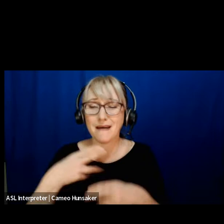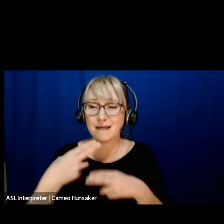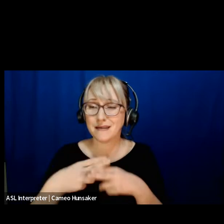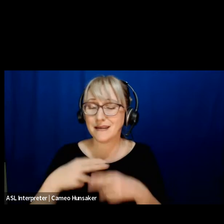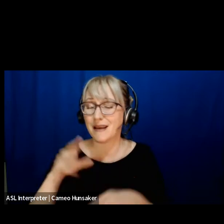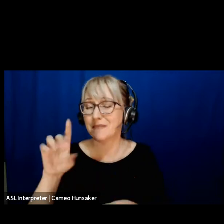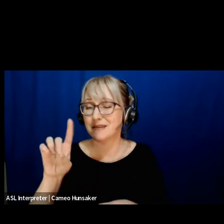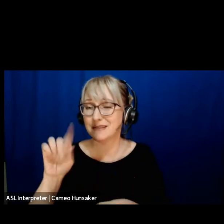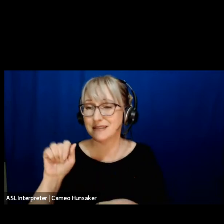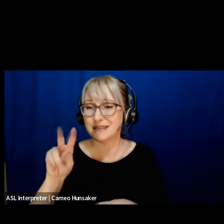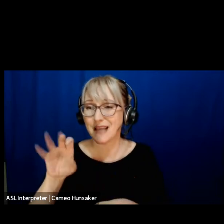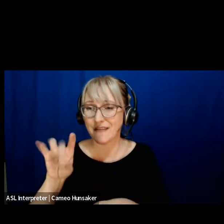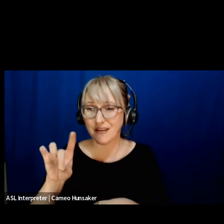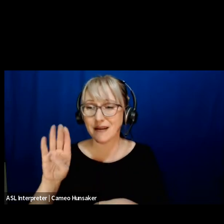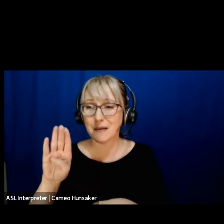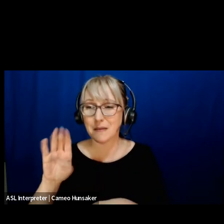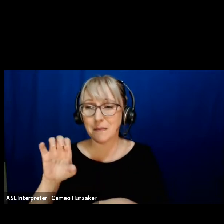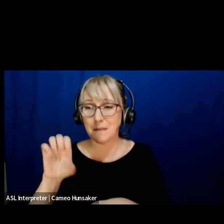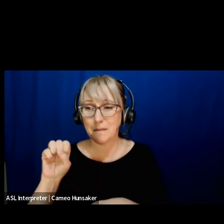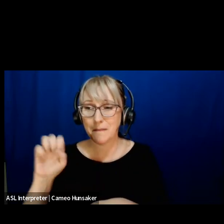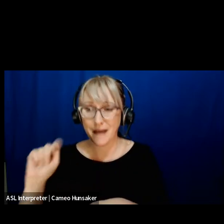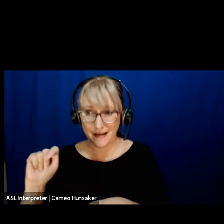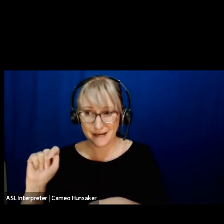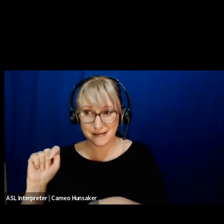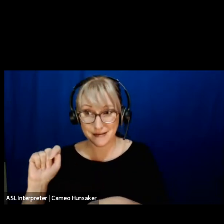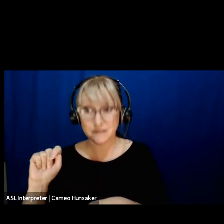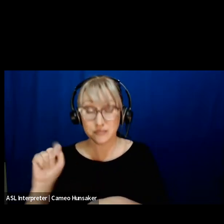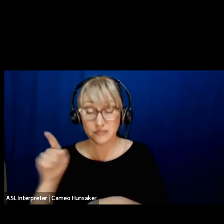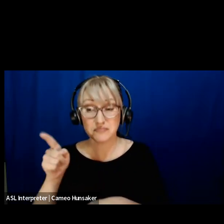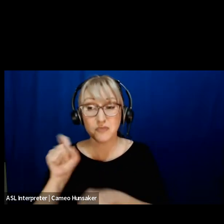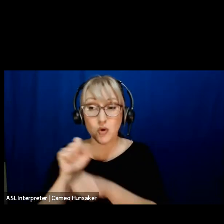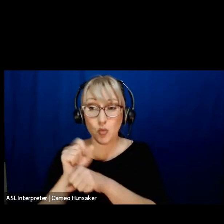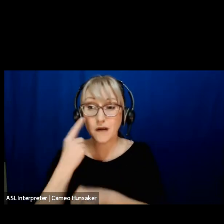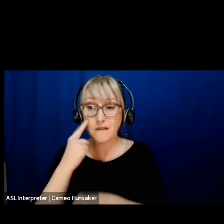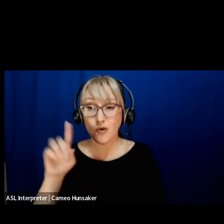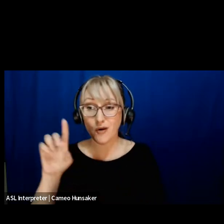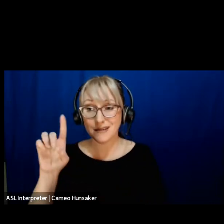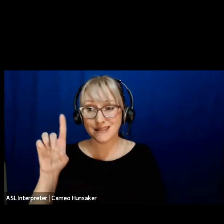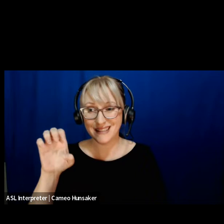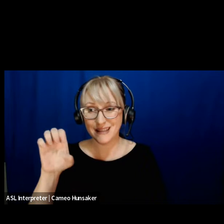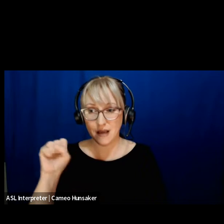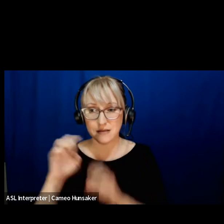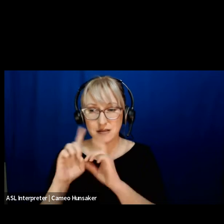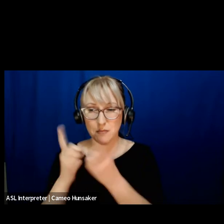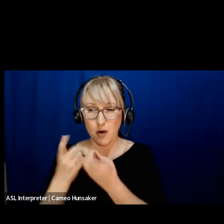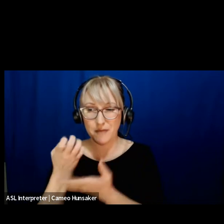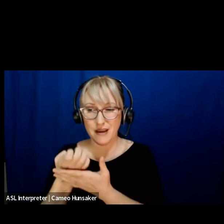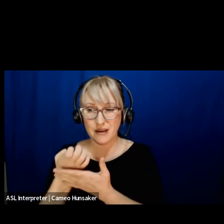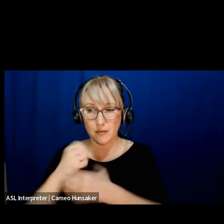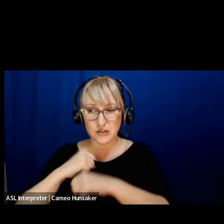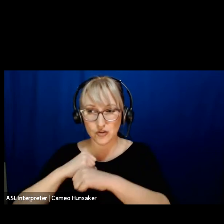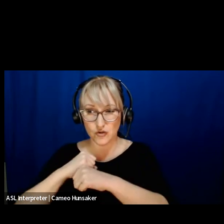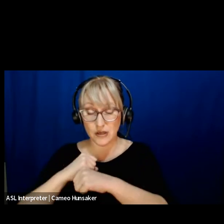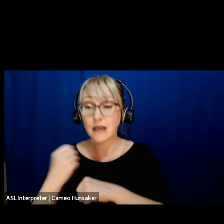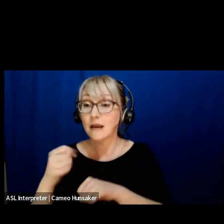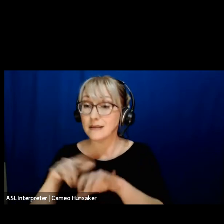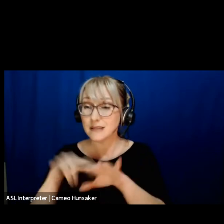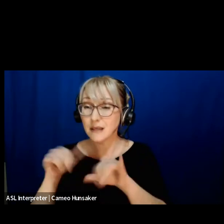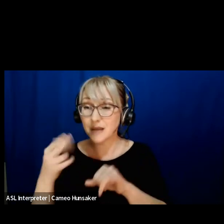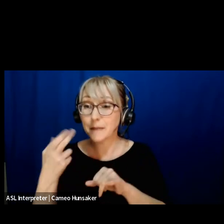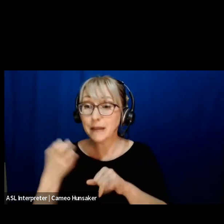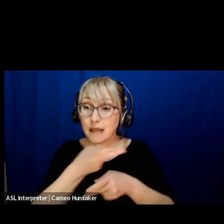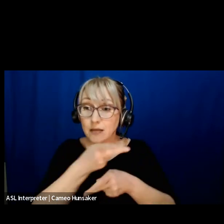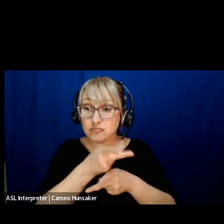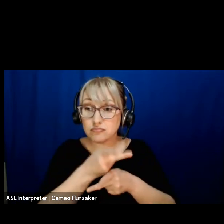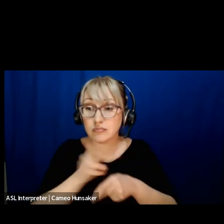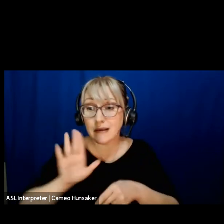B-E-S-S-T. And David was working for the Department of Economic Security, and he was caring for his mother.